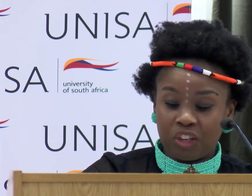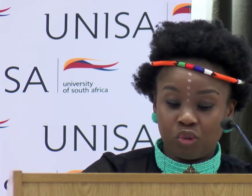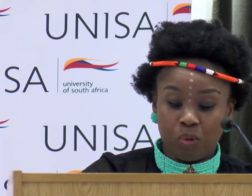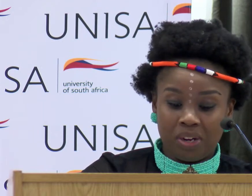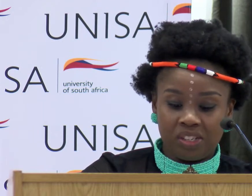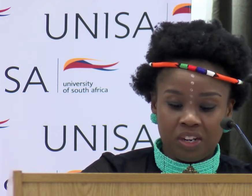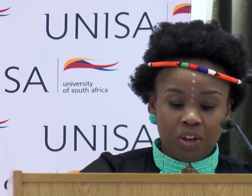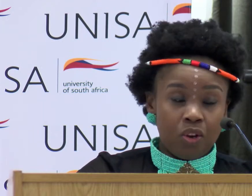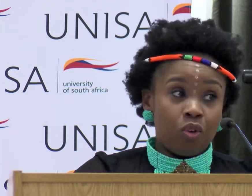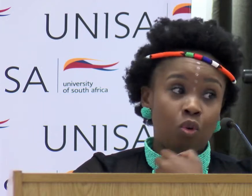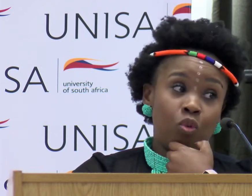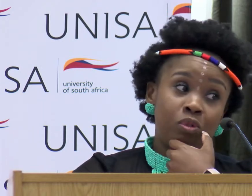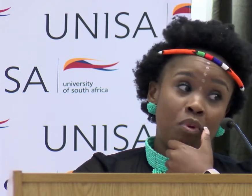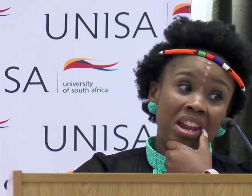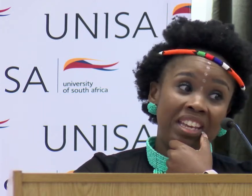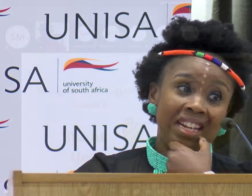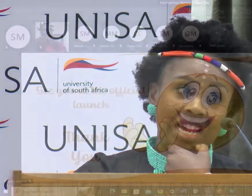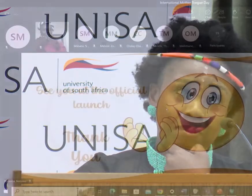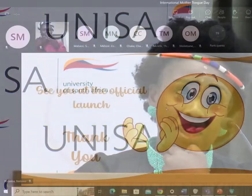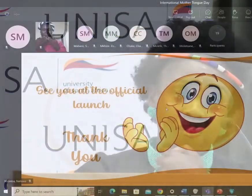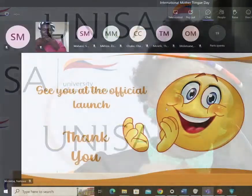Betronana, thank you so much.